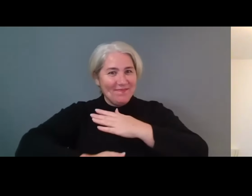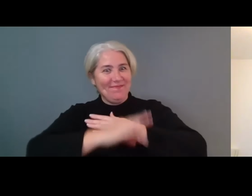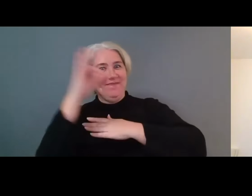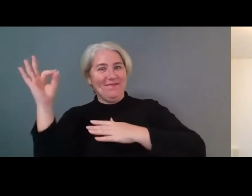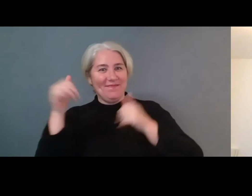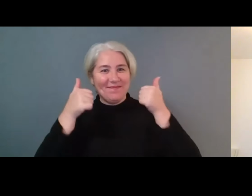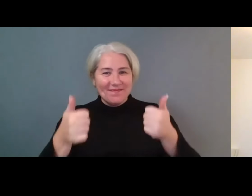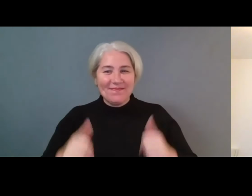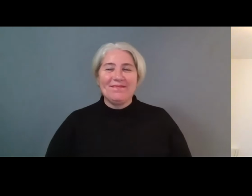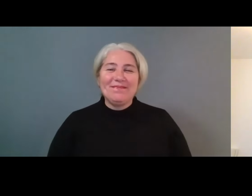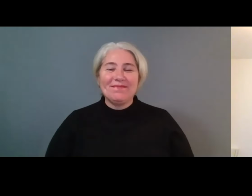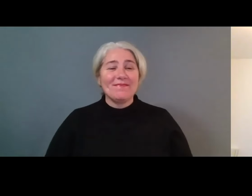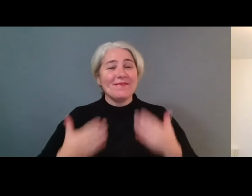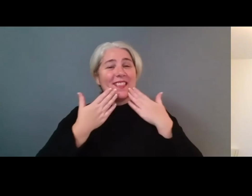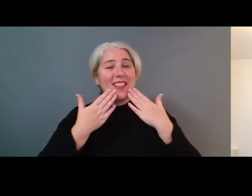invitation.